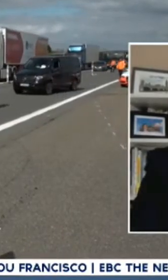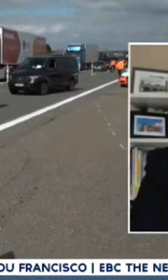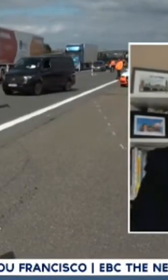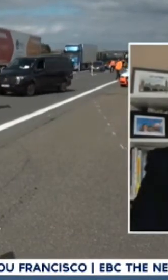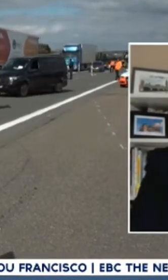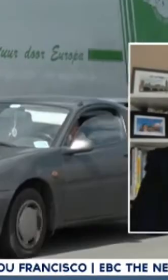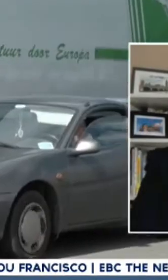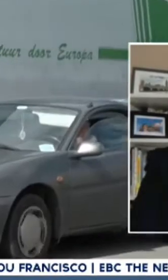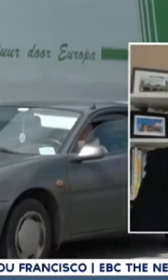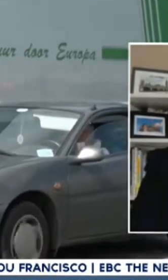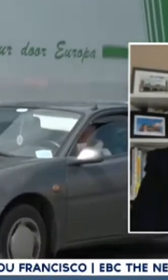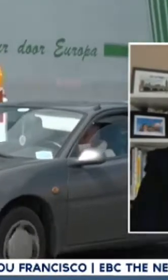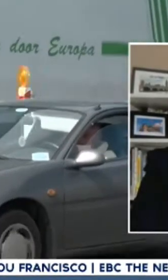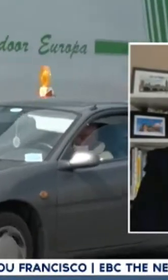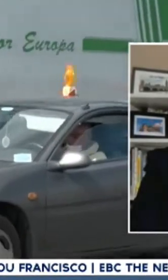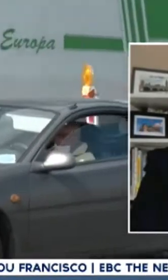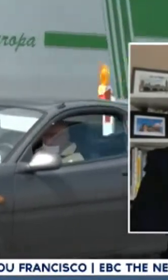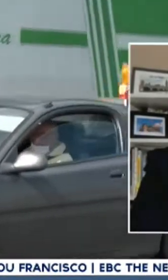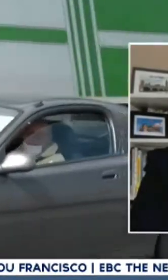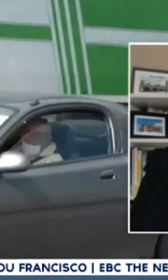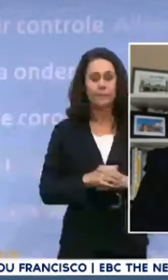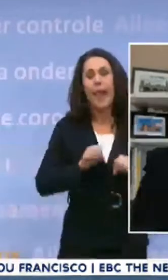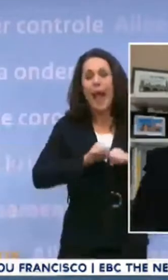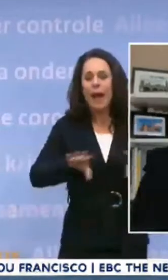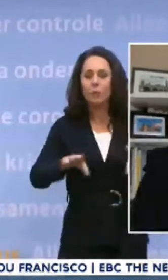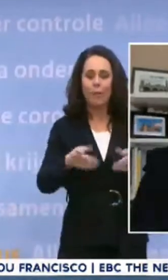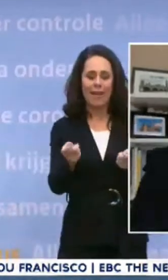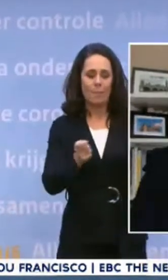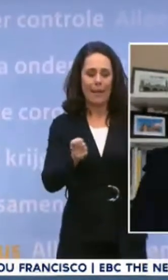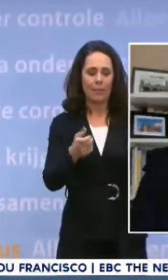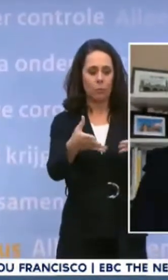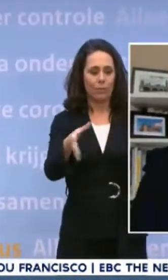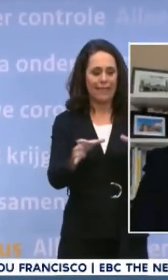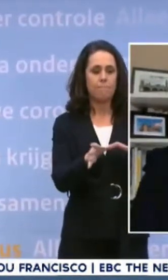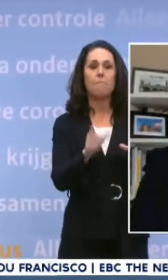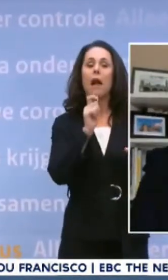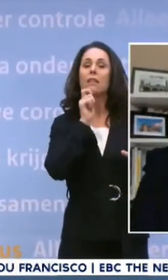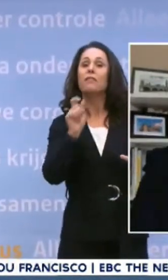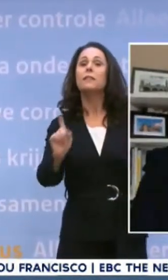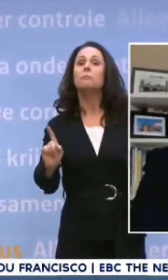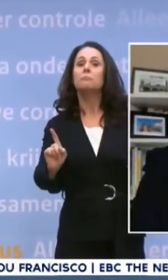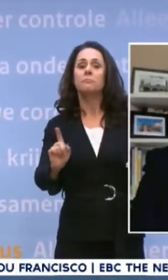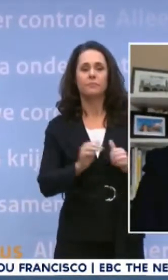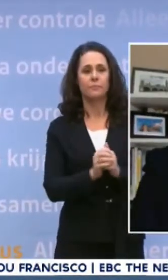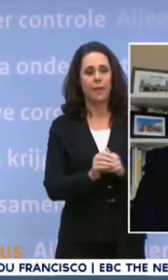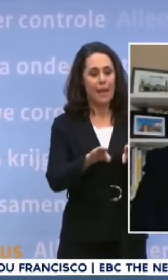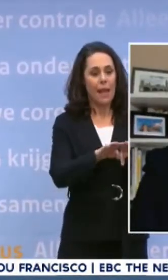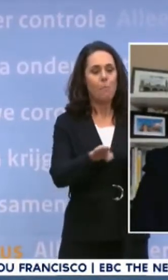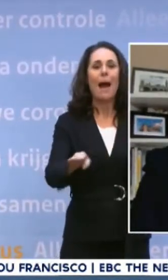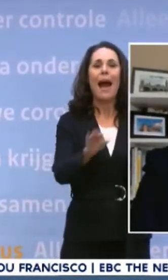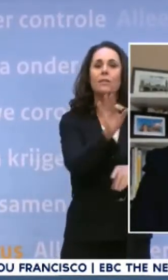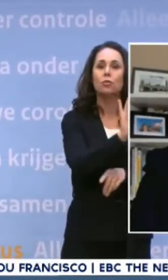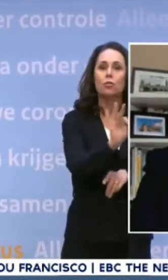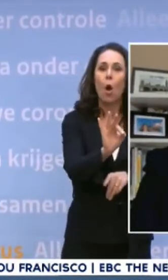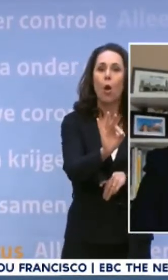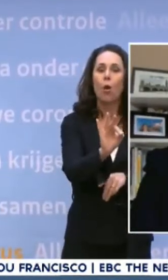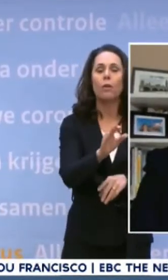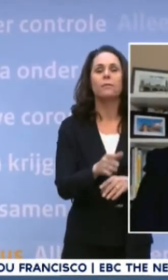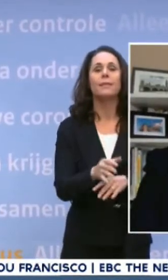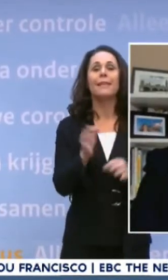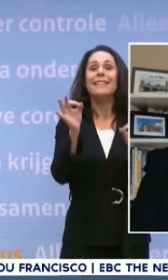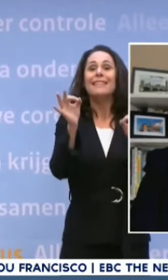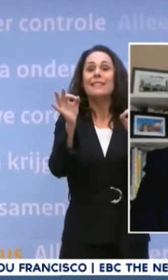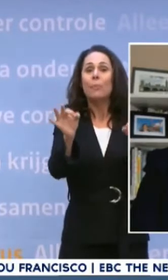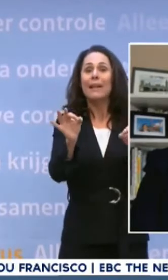an emotional statement saying, this corona crisis or coronavirus crisis is one